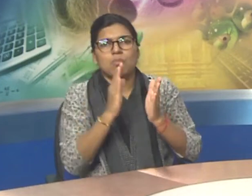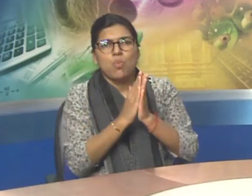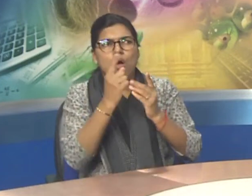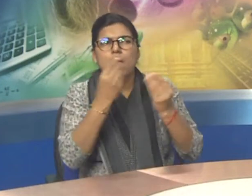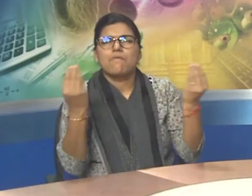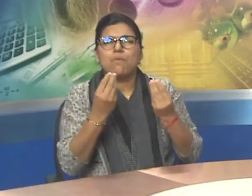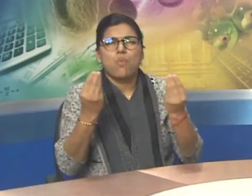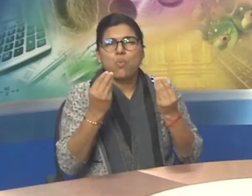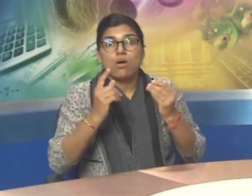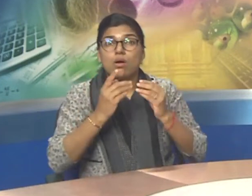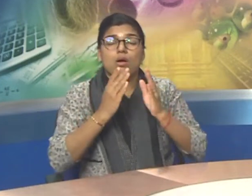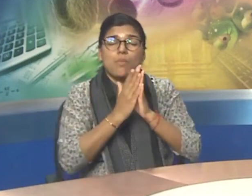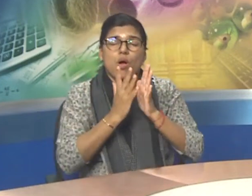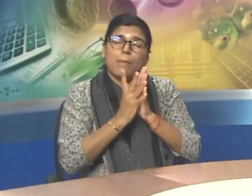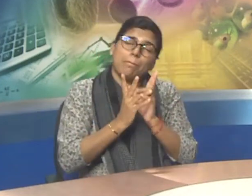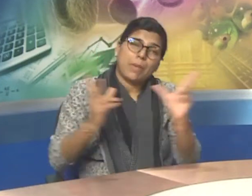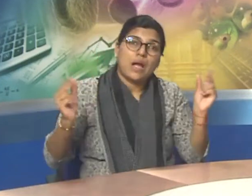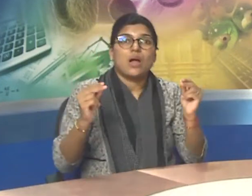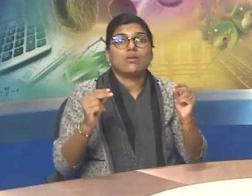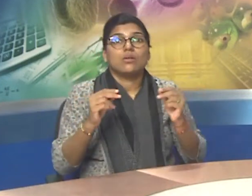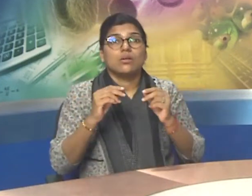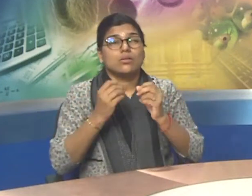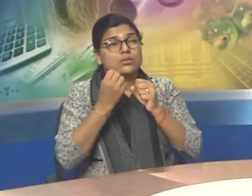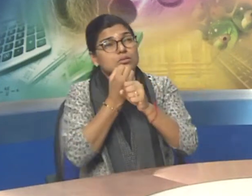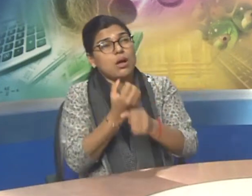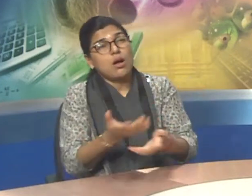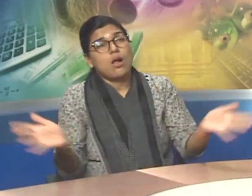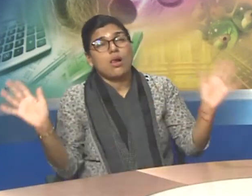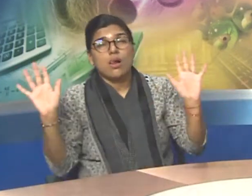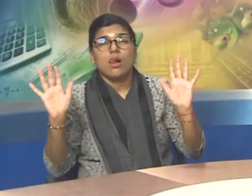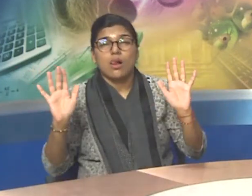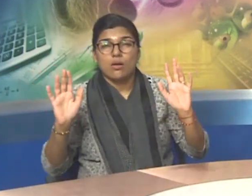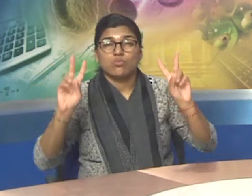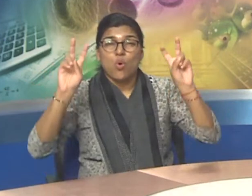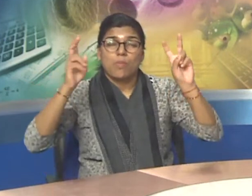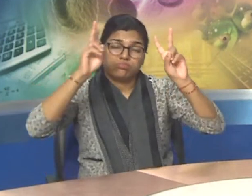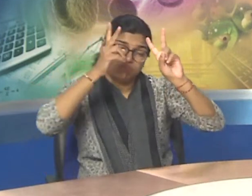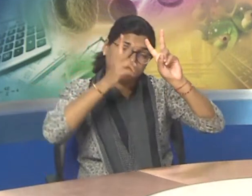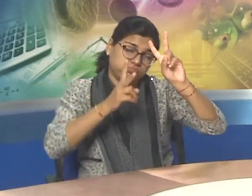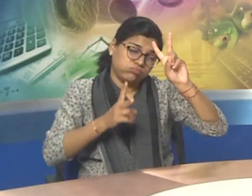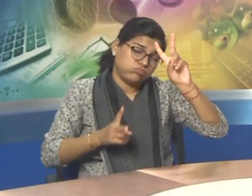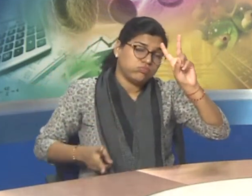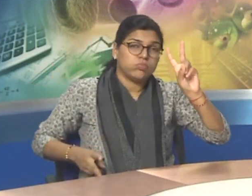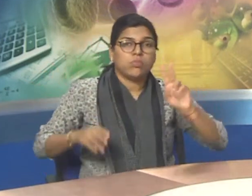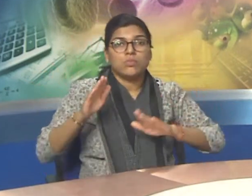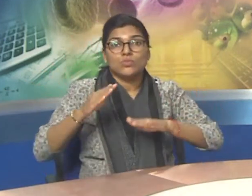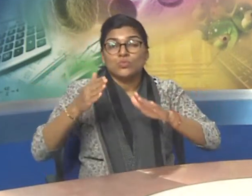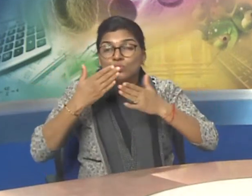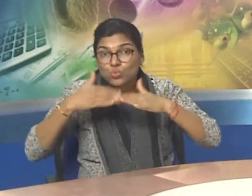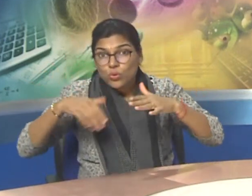In library there are so many books. So similarly, there are